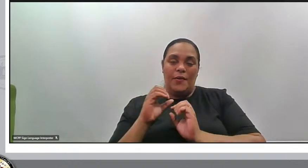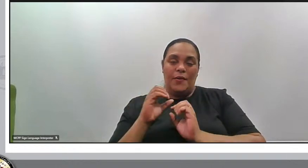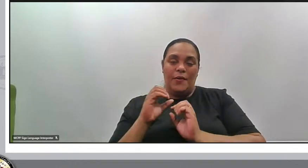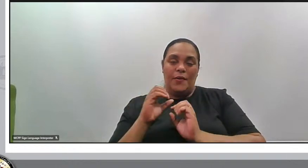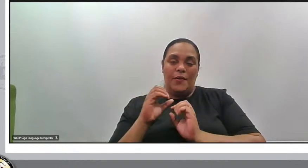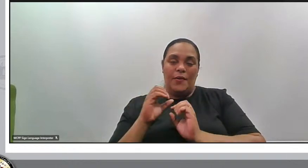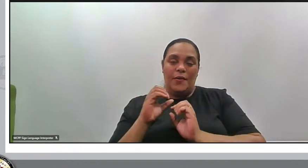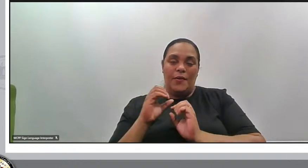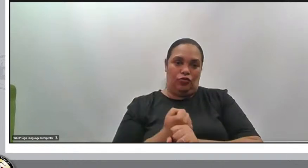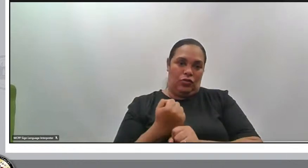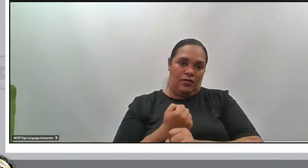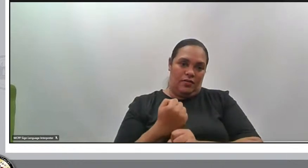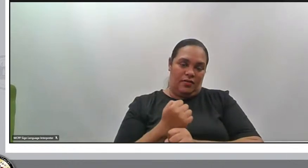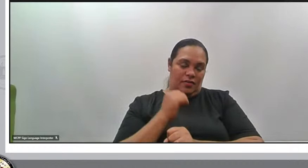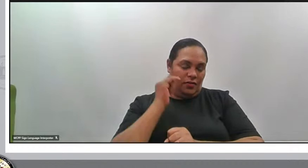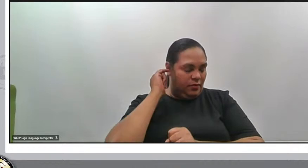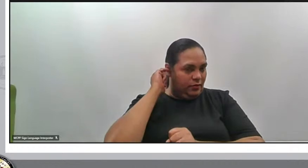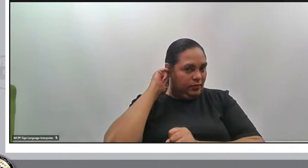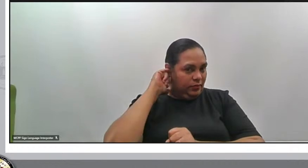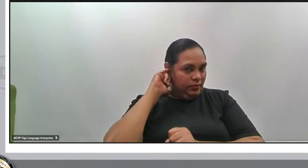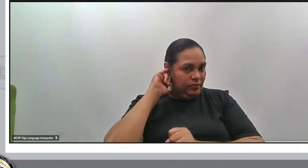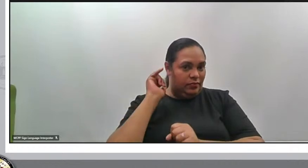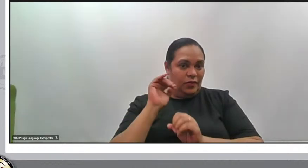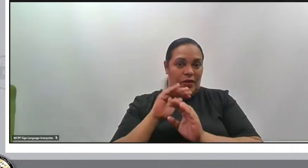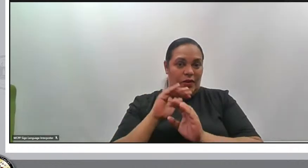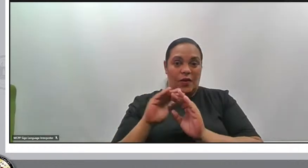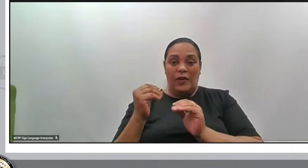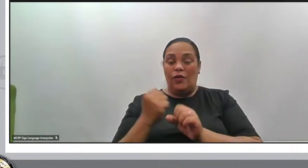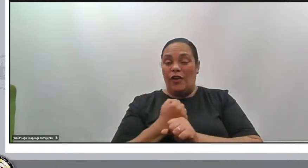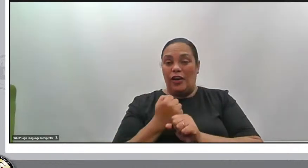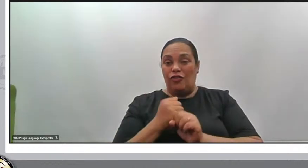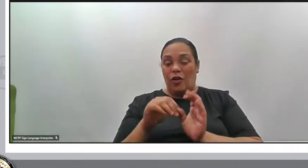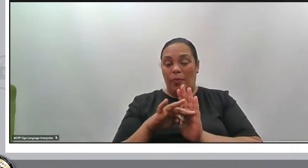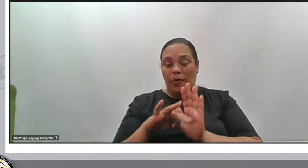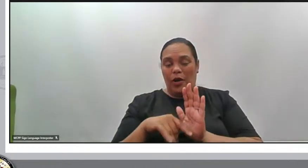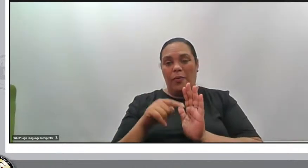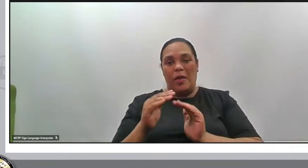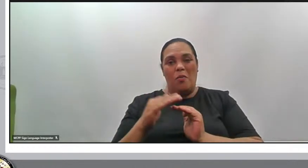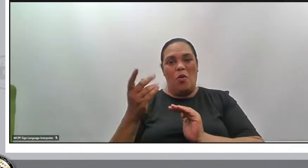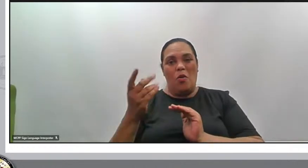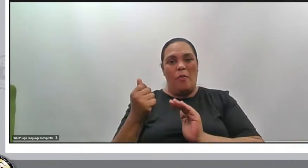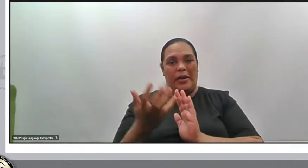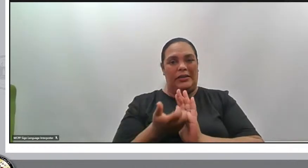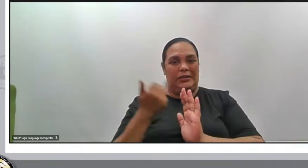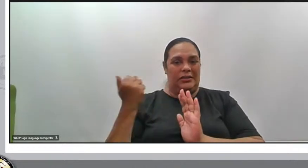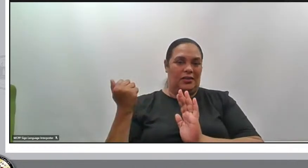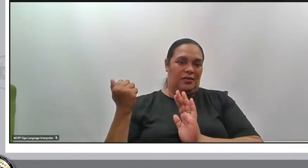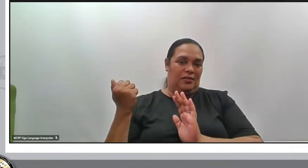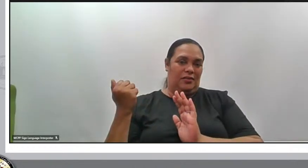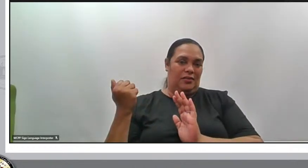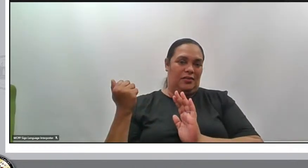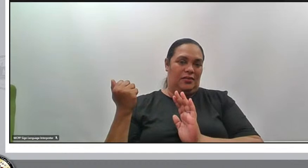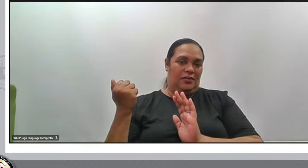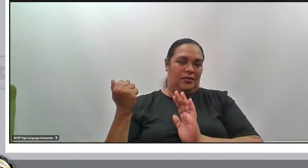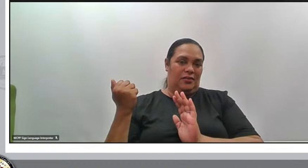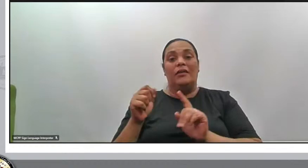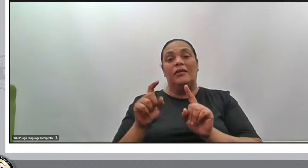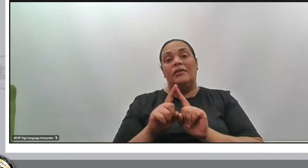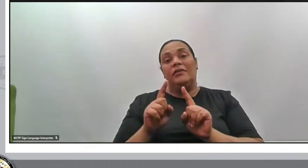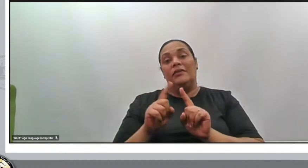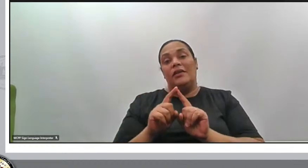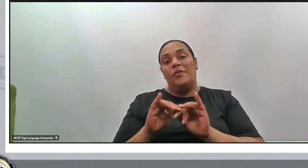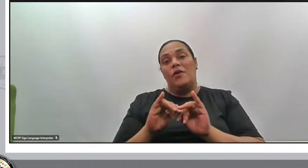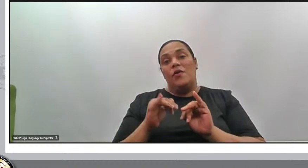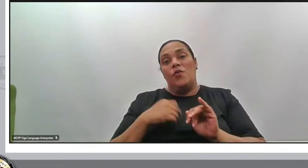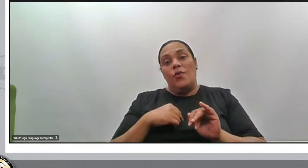non-co-function of programs is taking the most money. Yeah. And even worse, still,